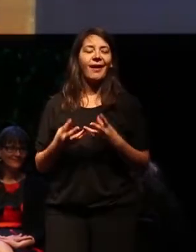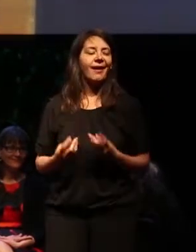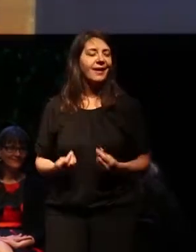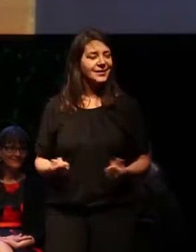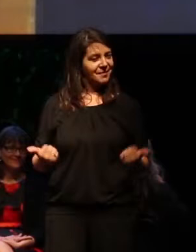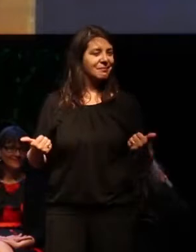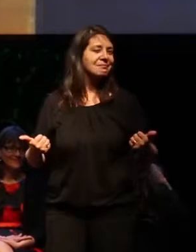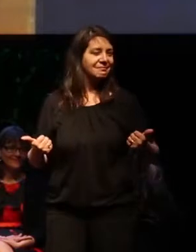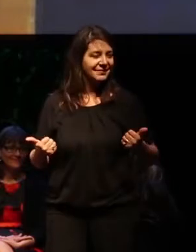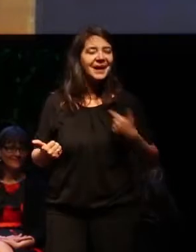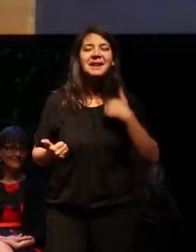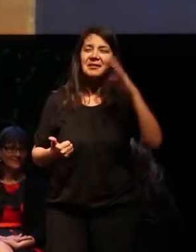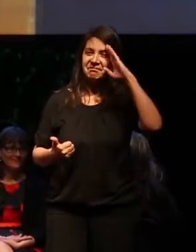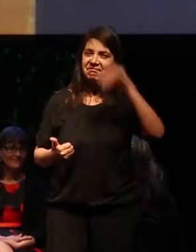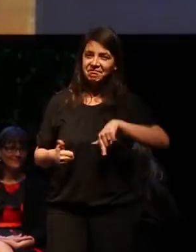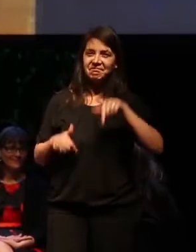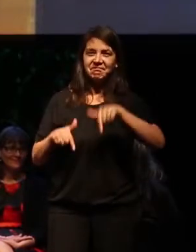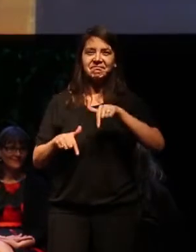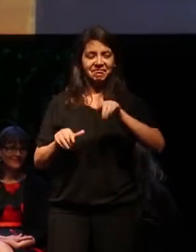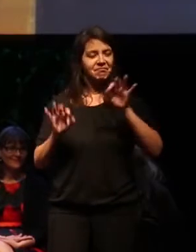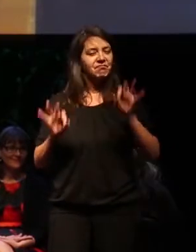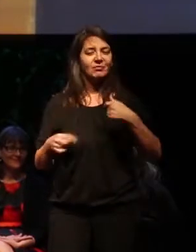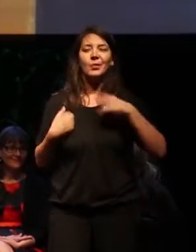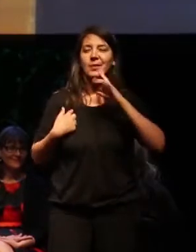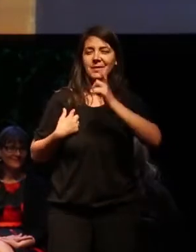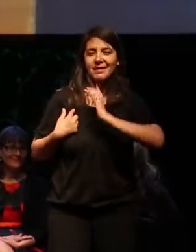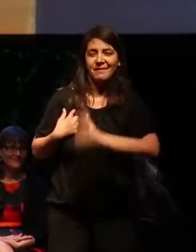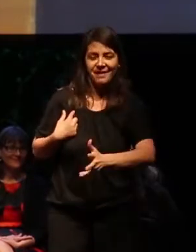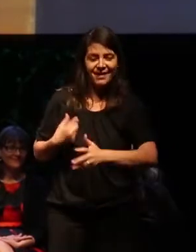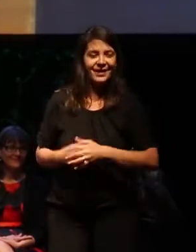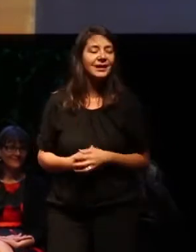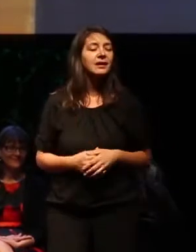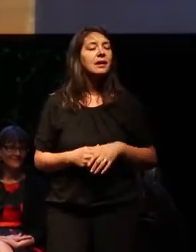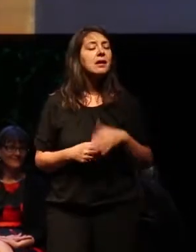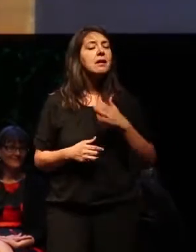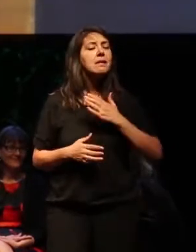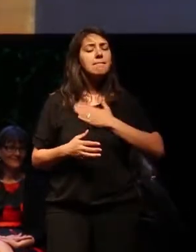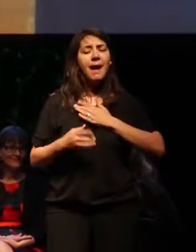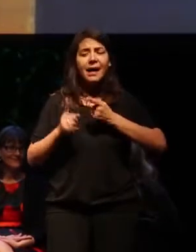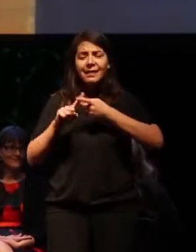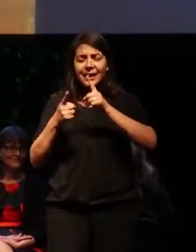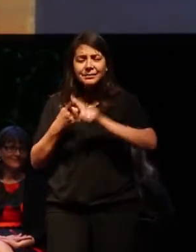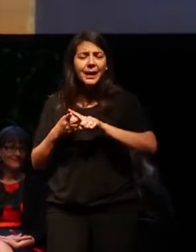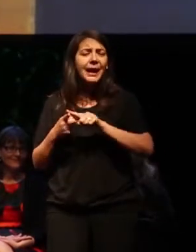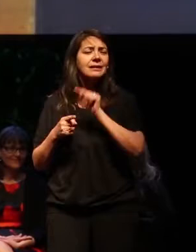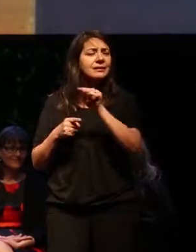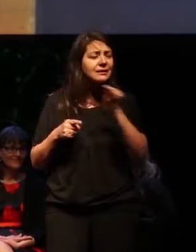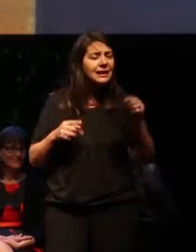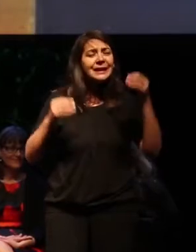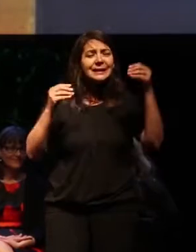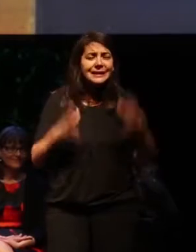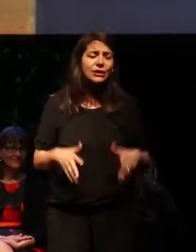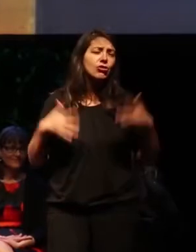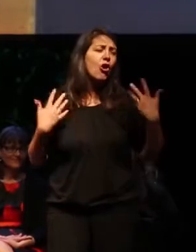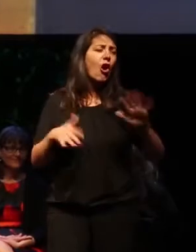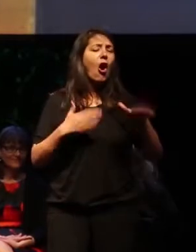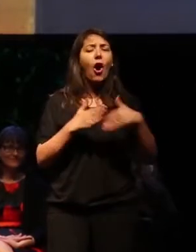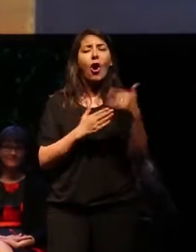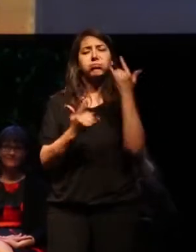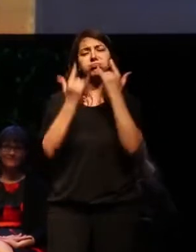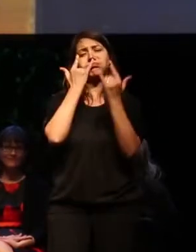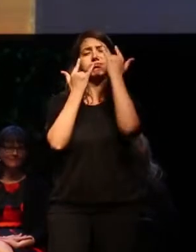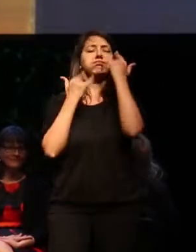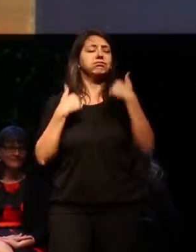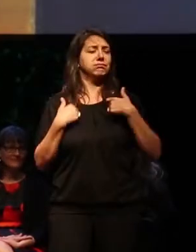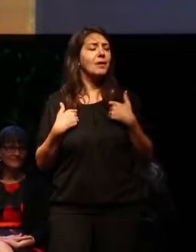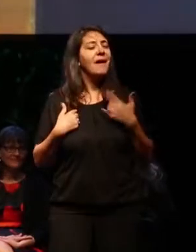that I was going to be okay here. Immediately, my classmates and teachers welcomed me. I felt